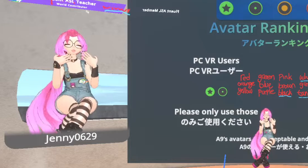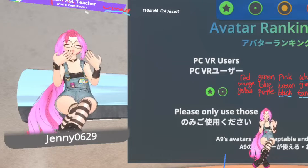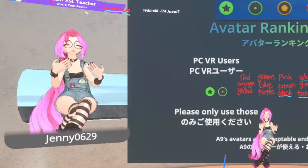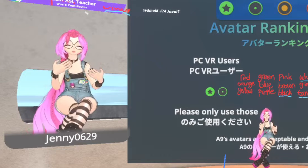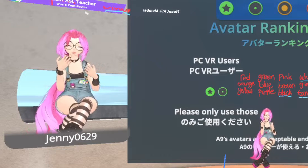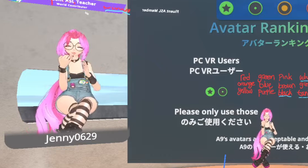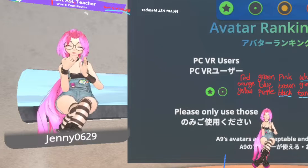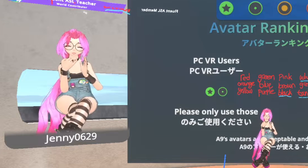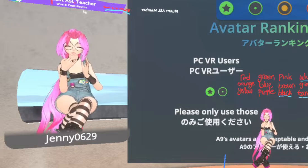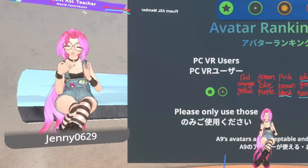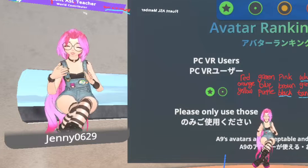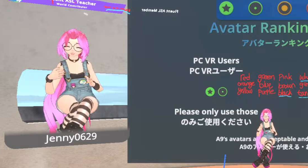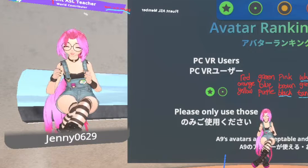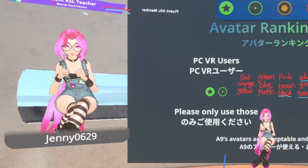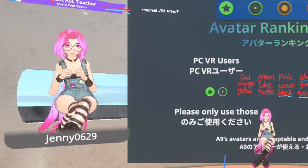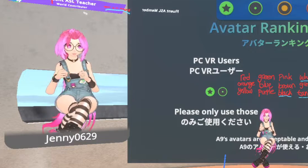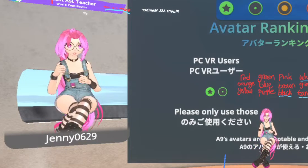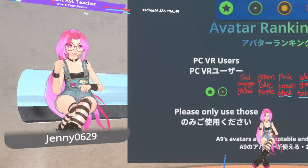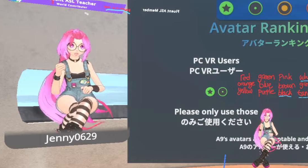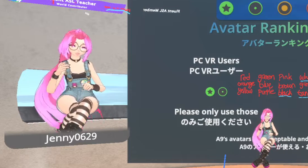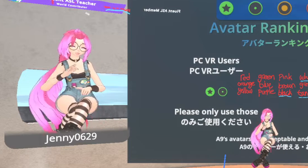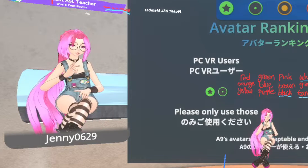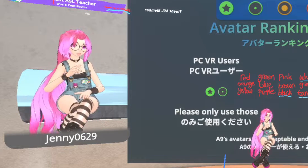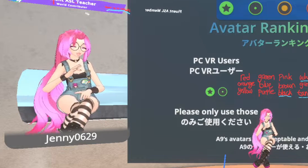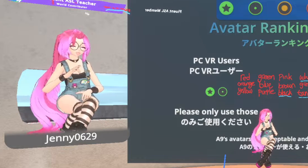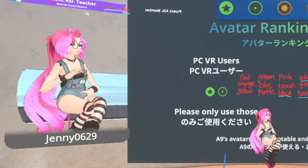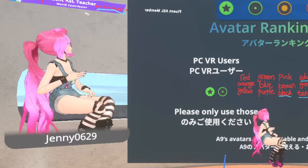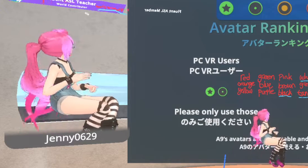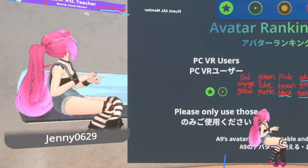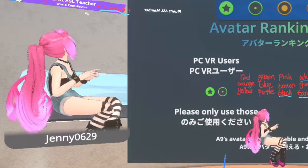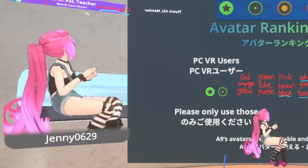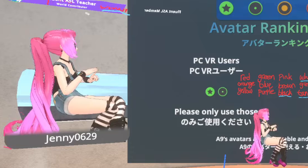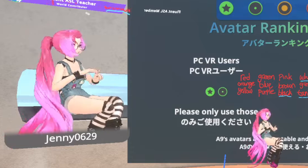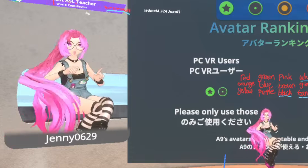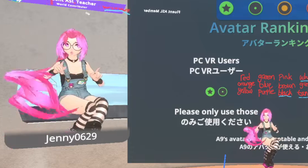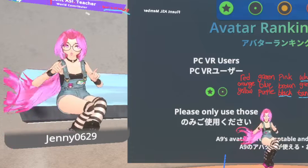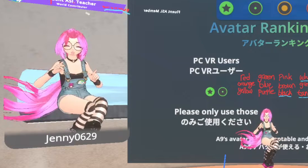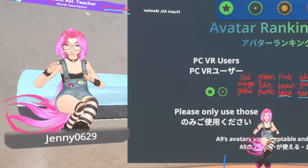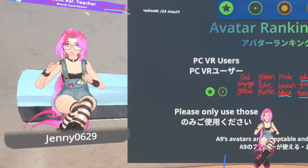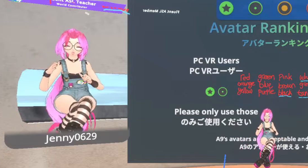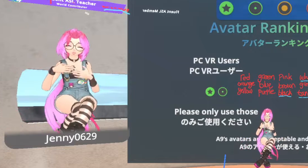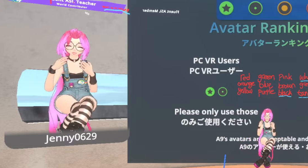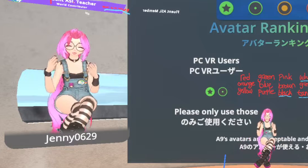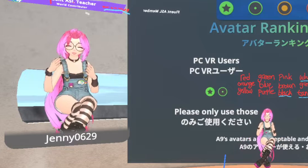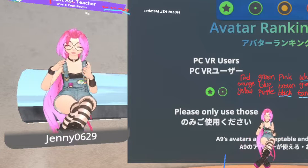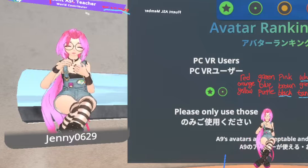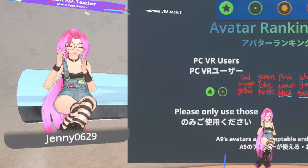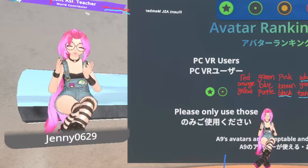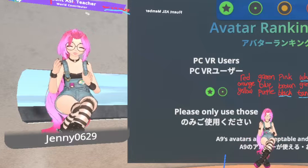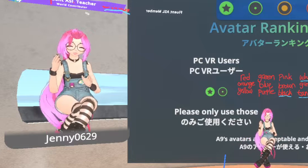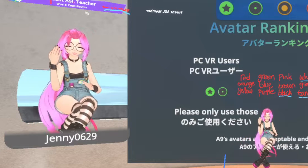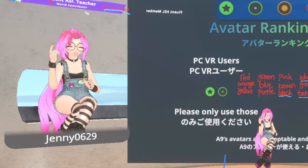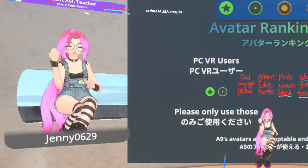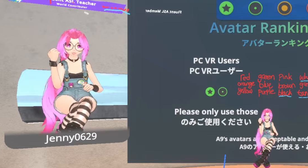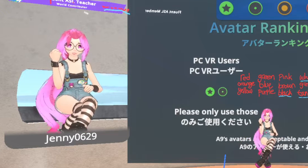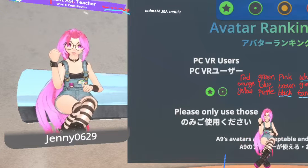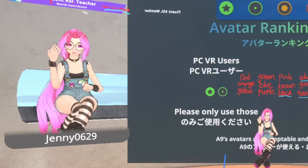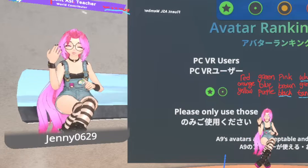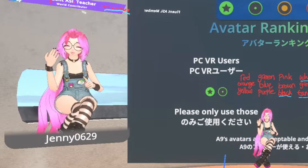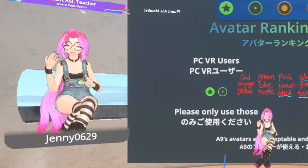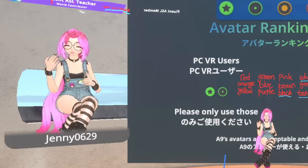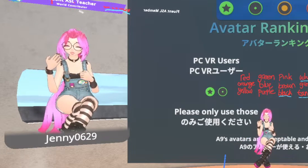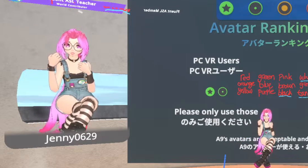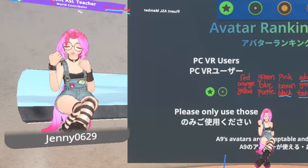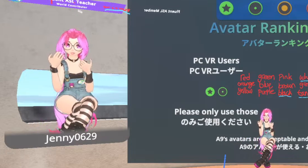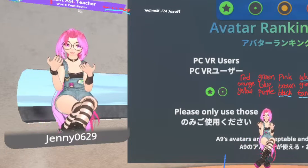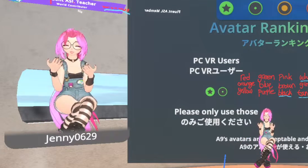able to express their identity with. And I think it's awesome. But yeah, a lot of students don't really know